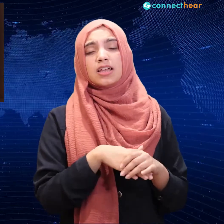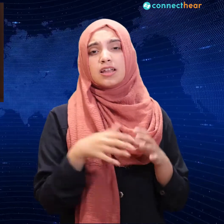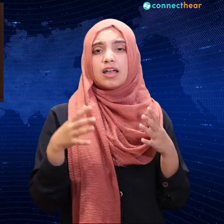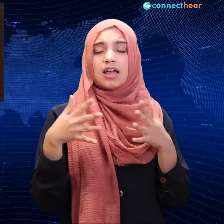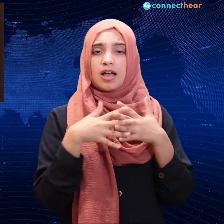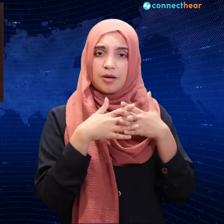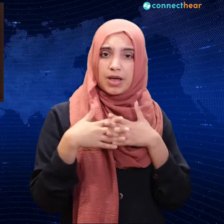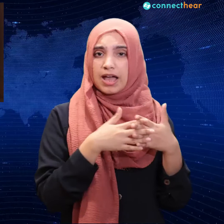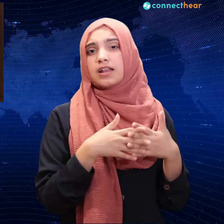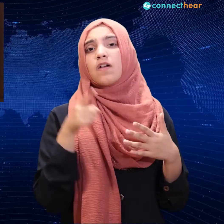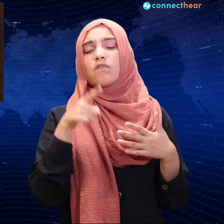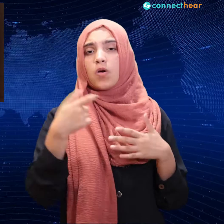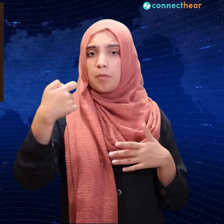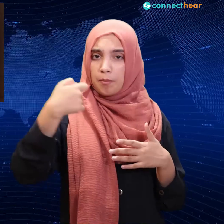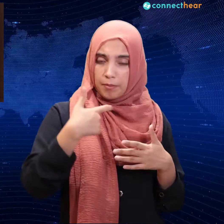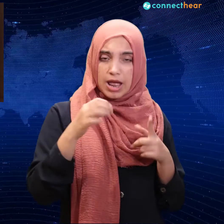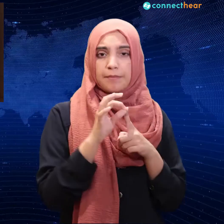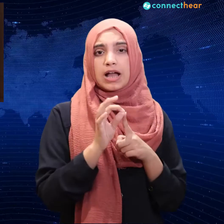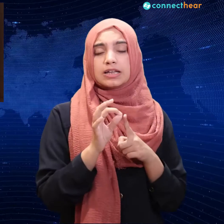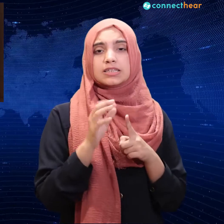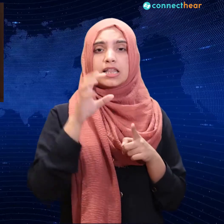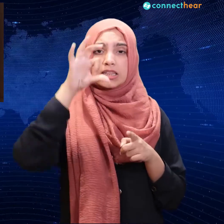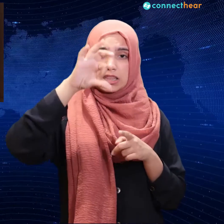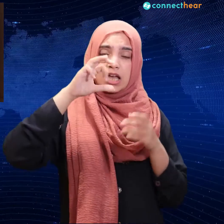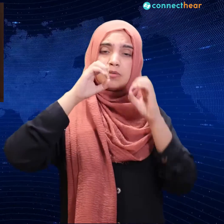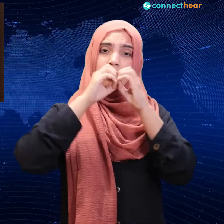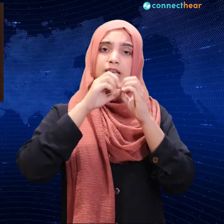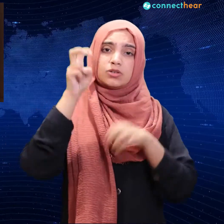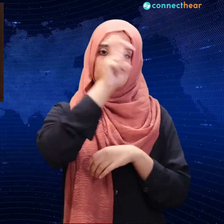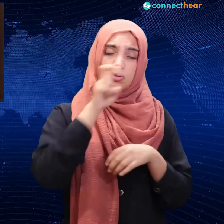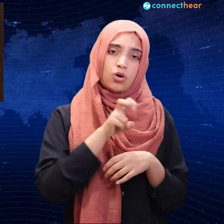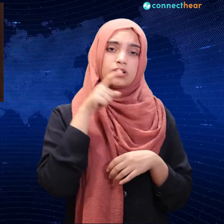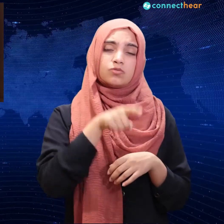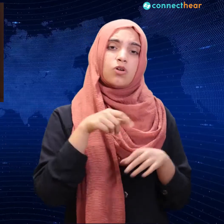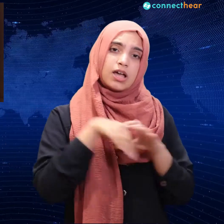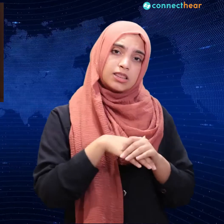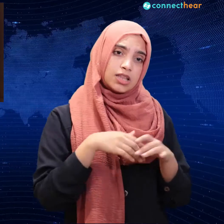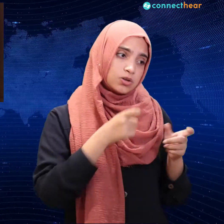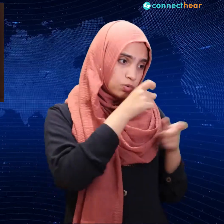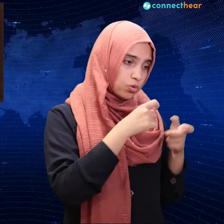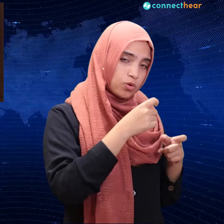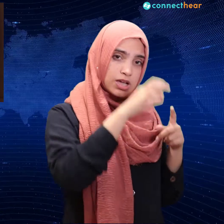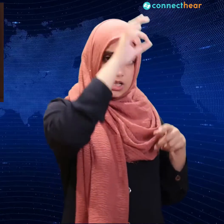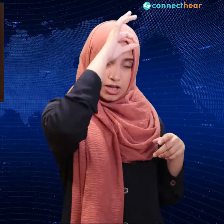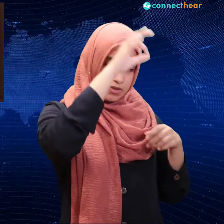Pakistan, you know, and they paid us $9 billion for civilian aid and $11 billion for military